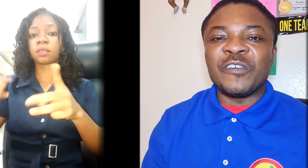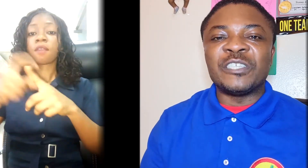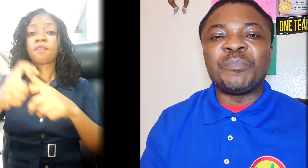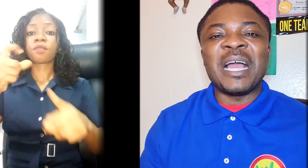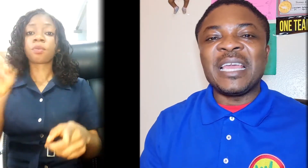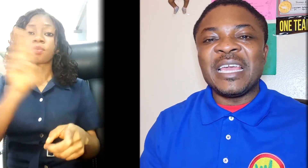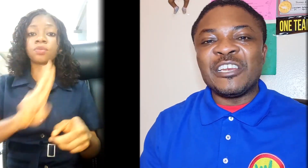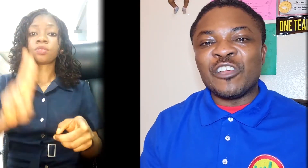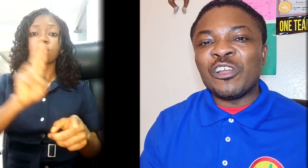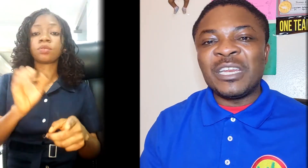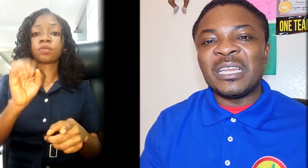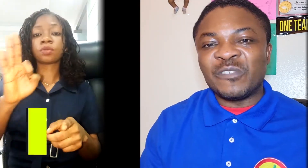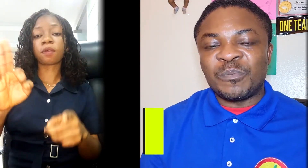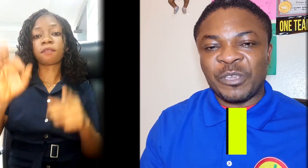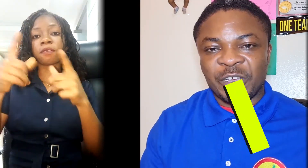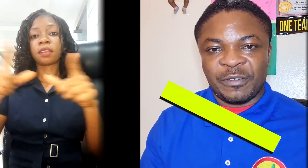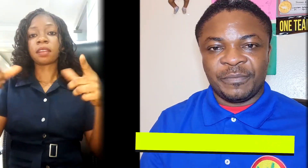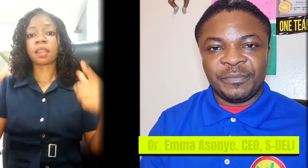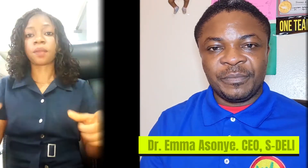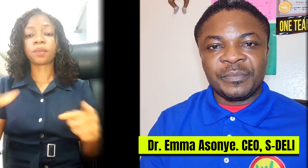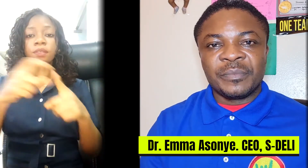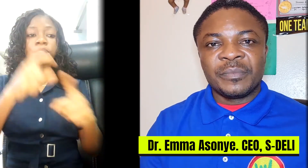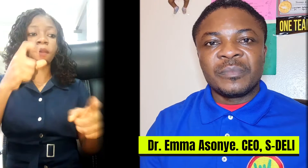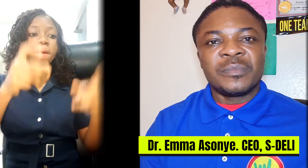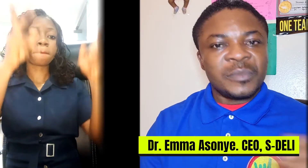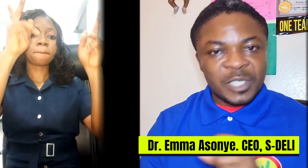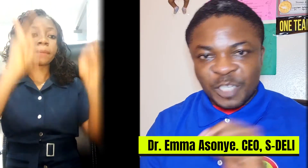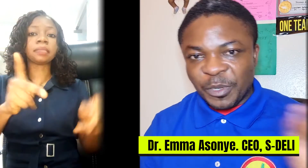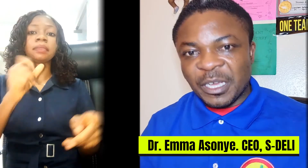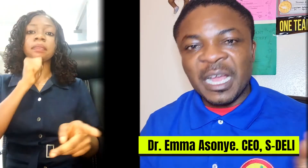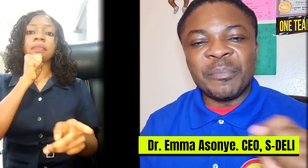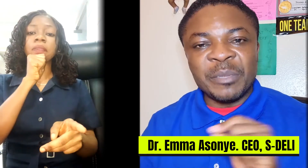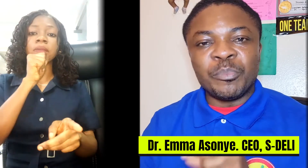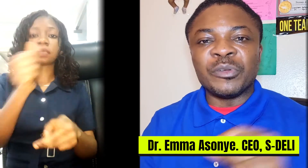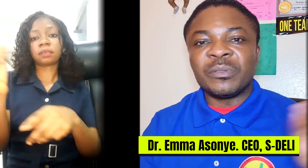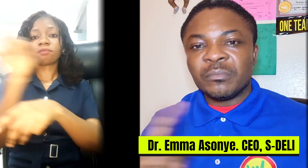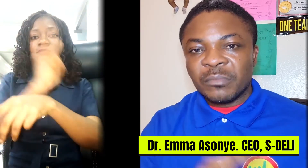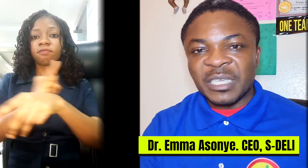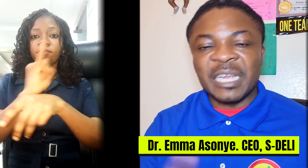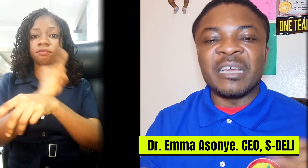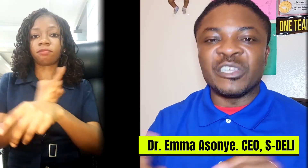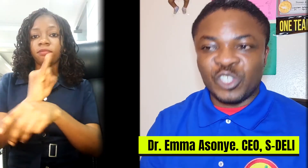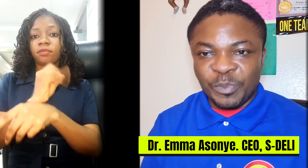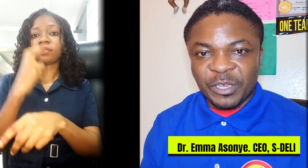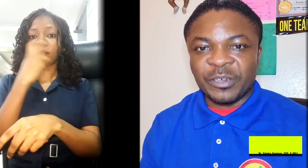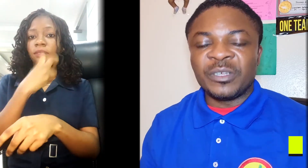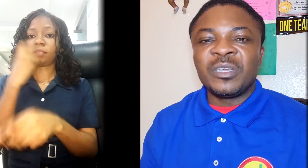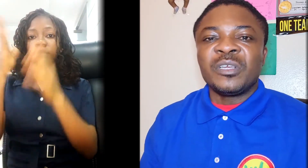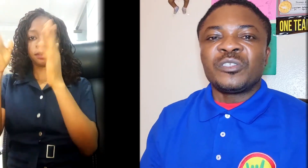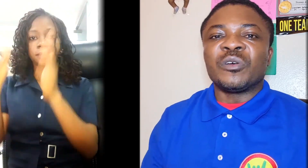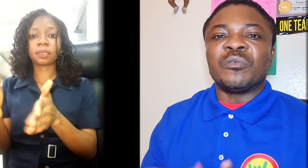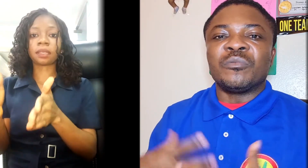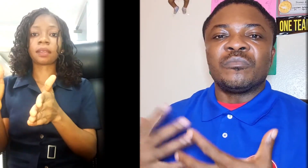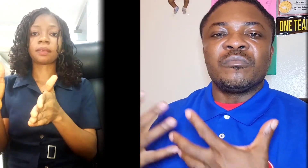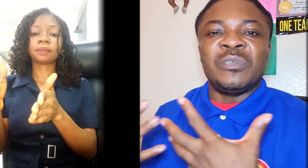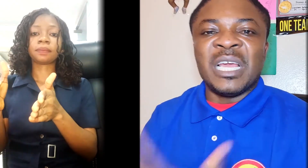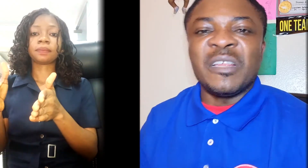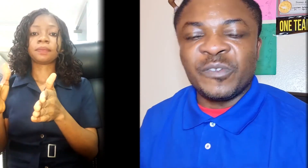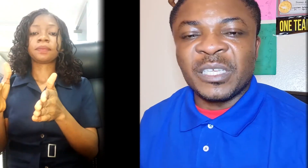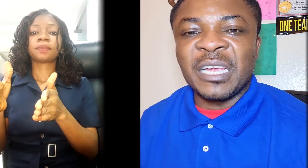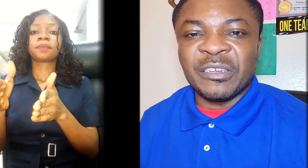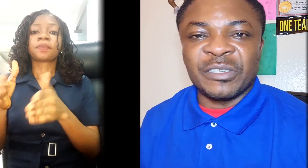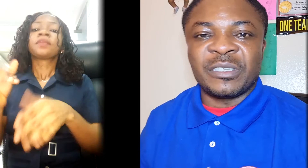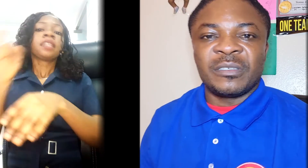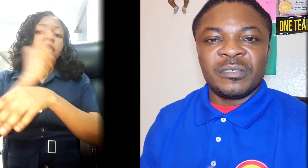of language by a non-native speaker. Speaker, I mean both signer and speaker. So